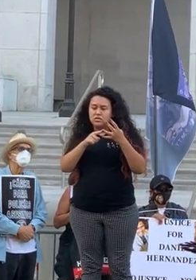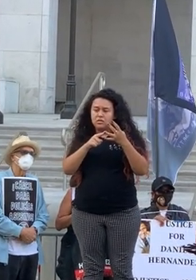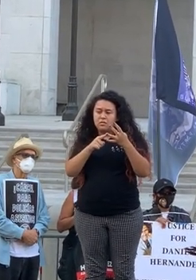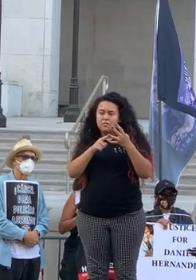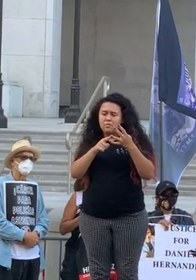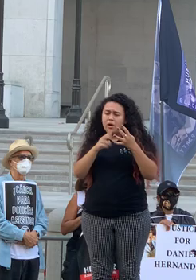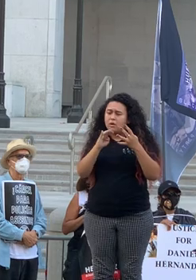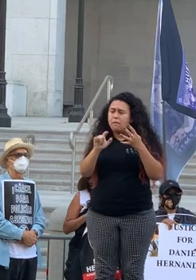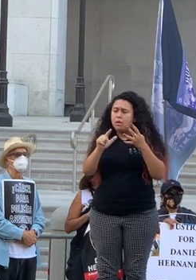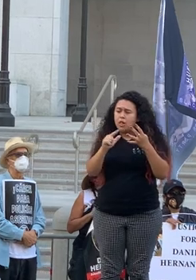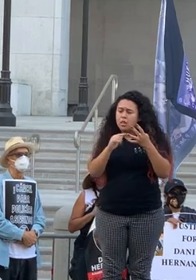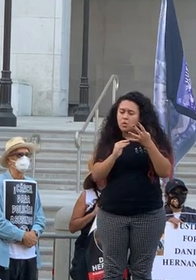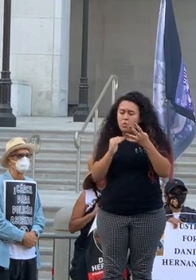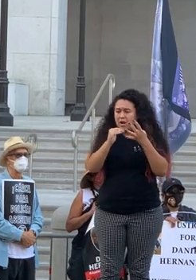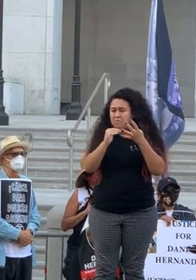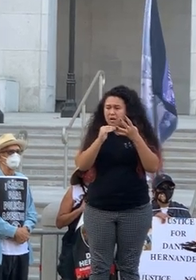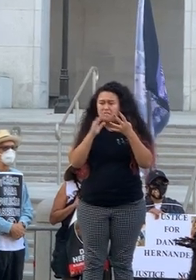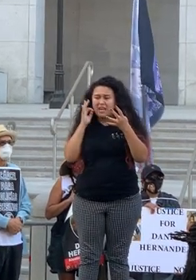right above cats.